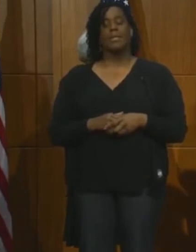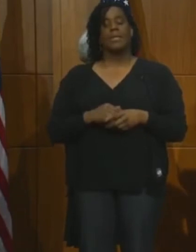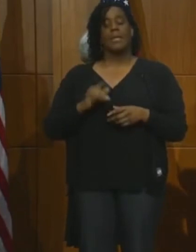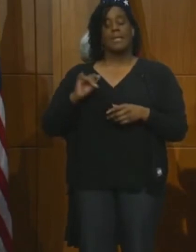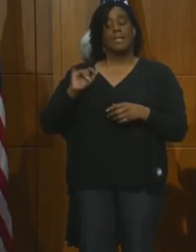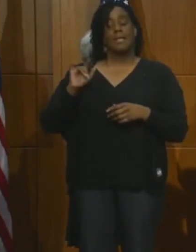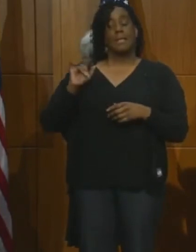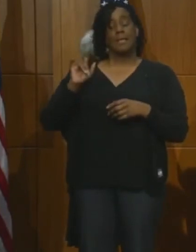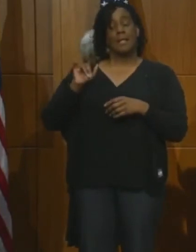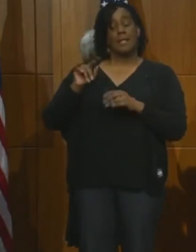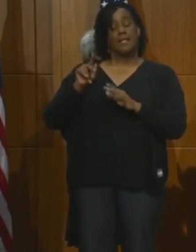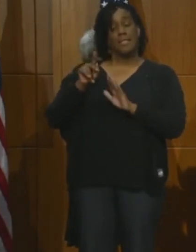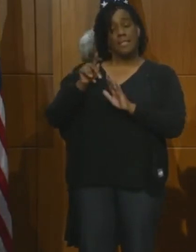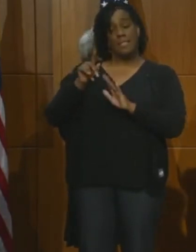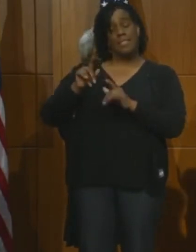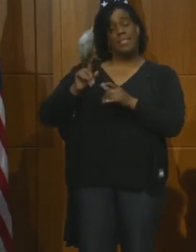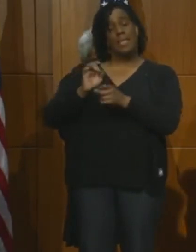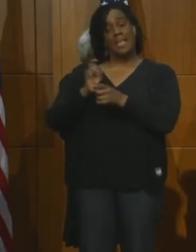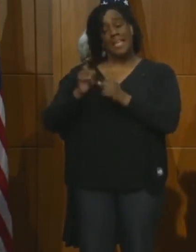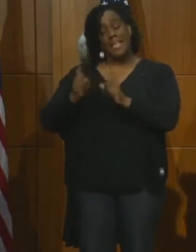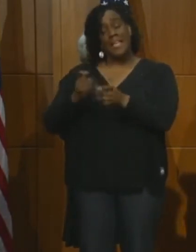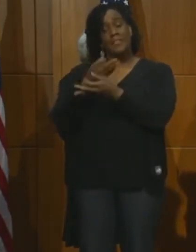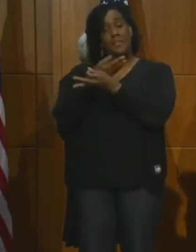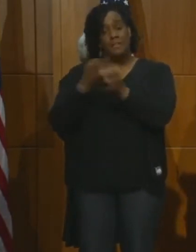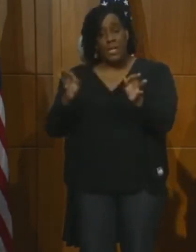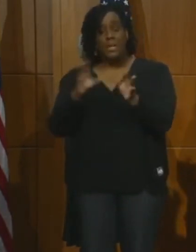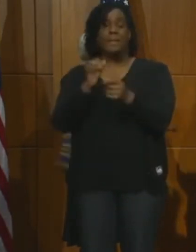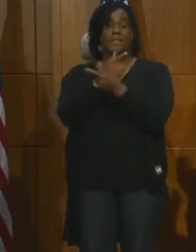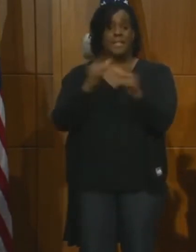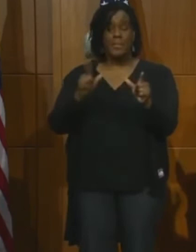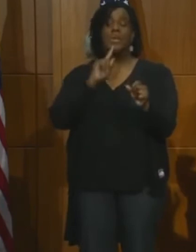liberation a reality in this country.